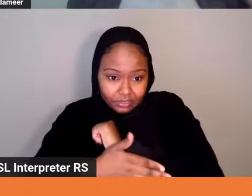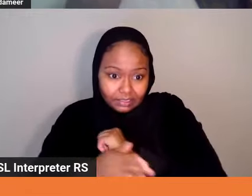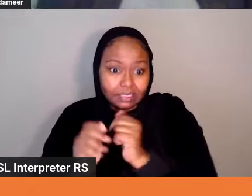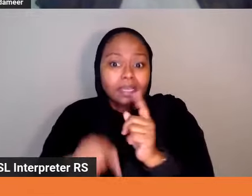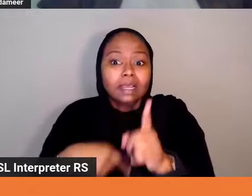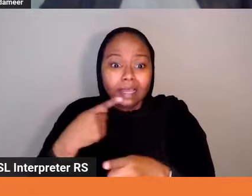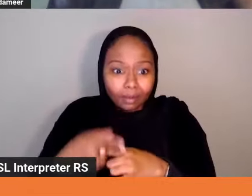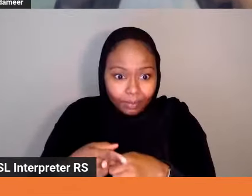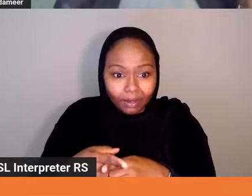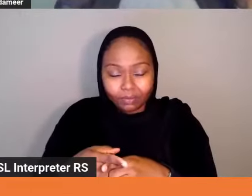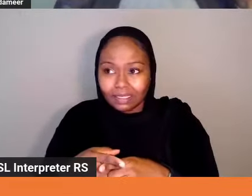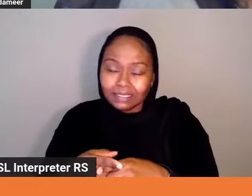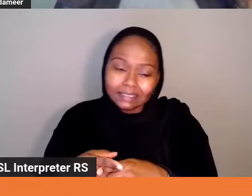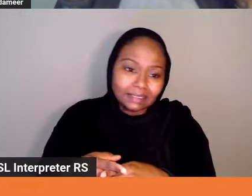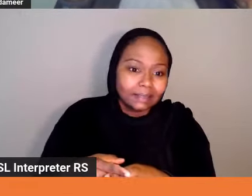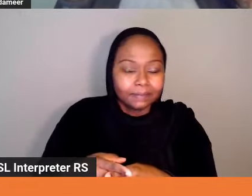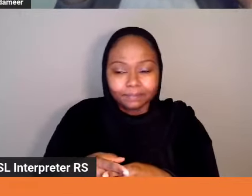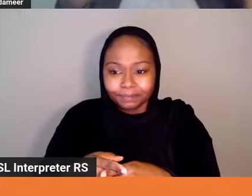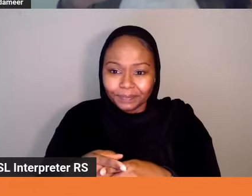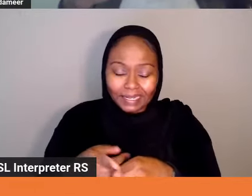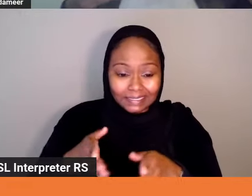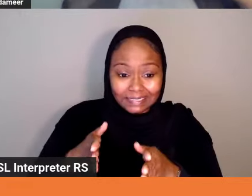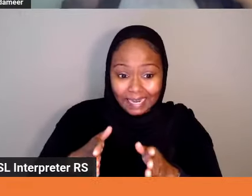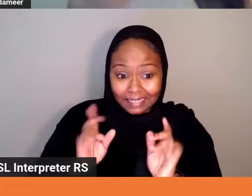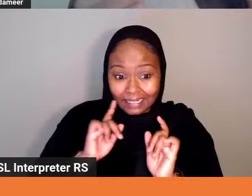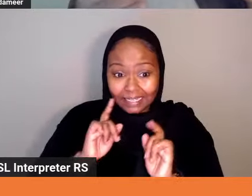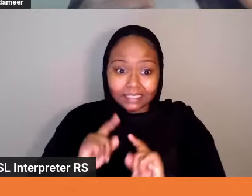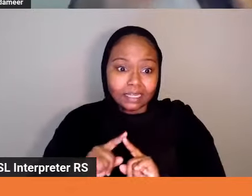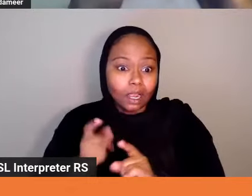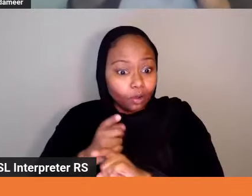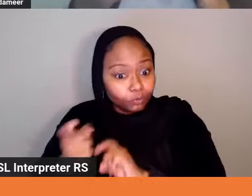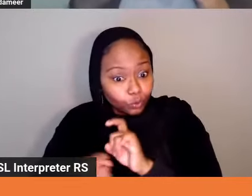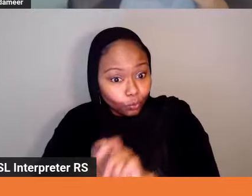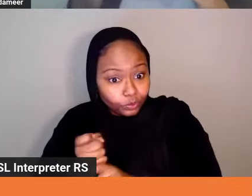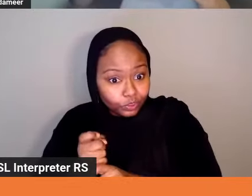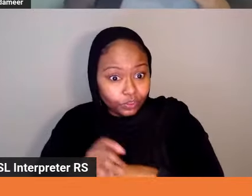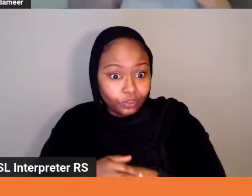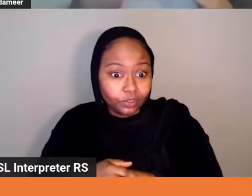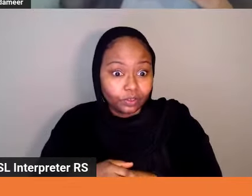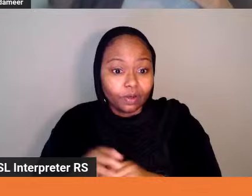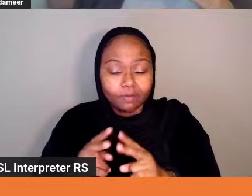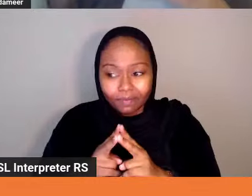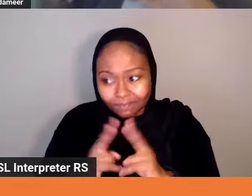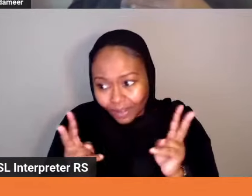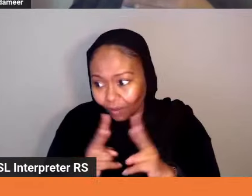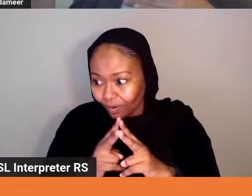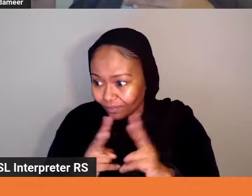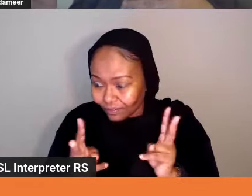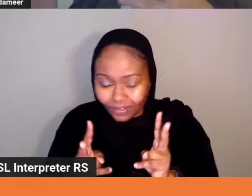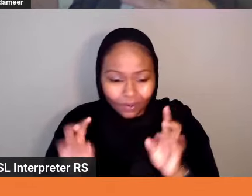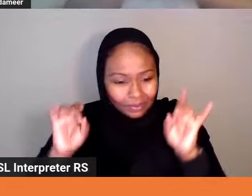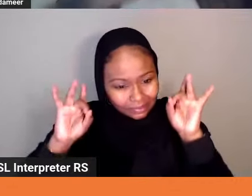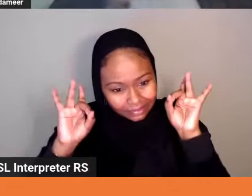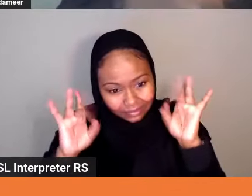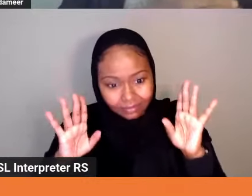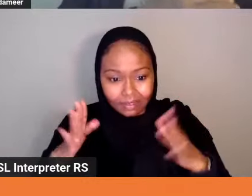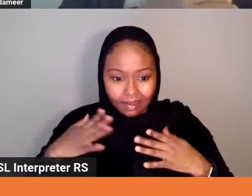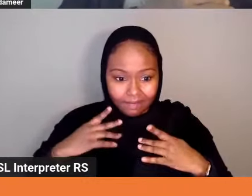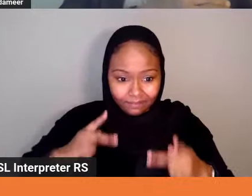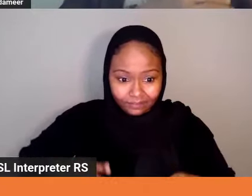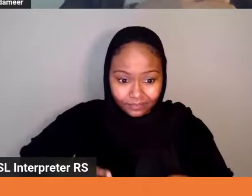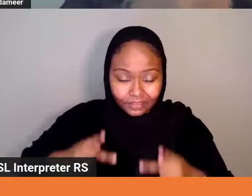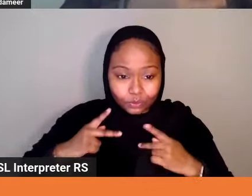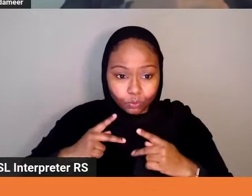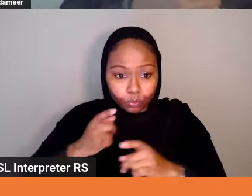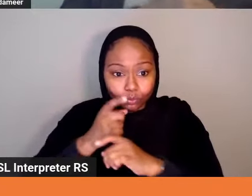the techniques of torture and how they developed from very severe physical torture to